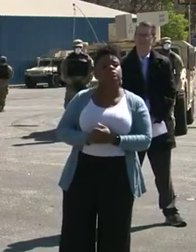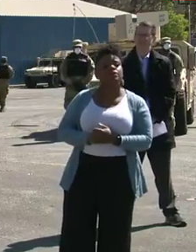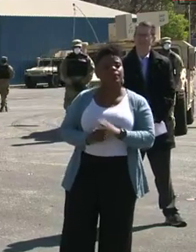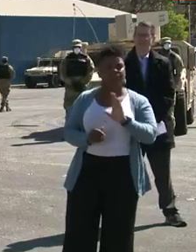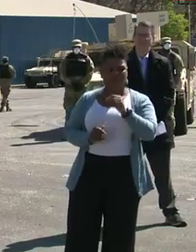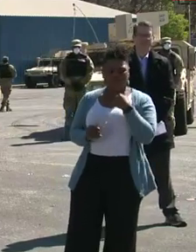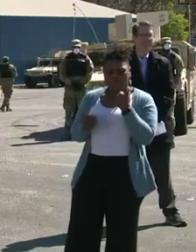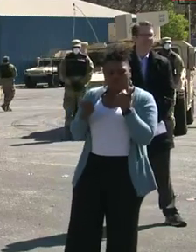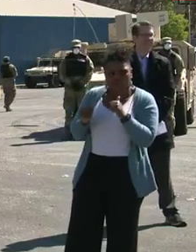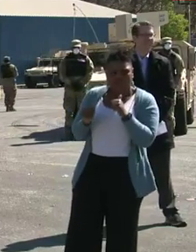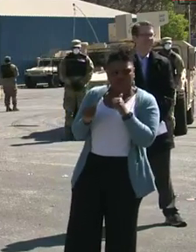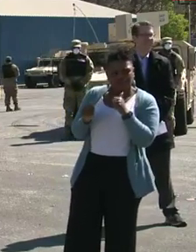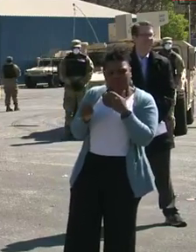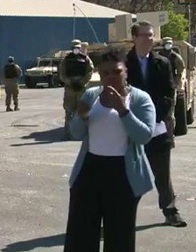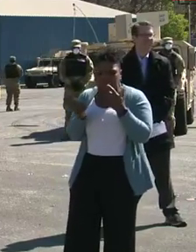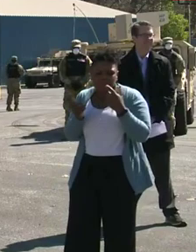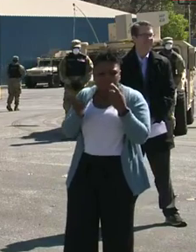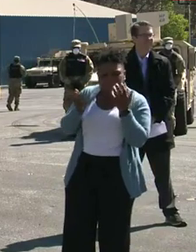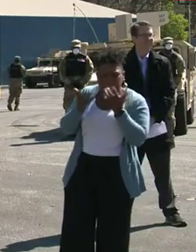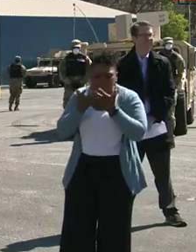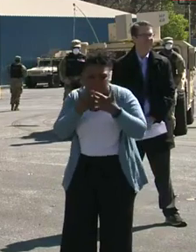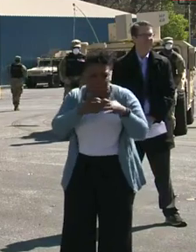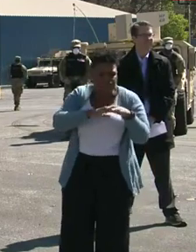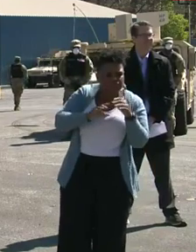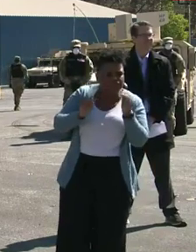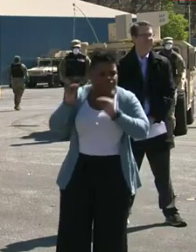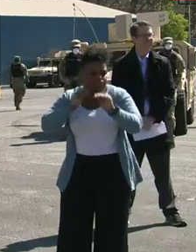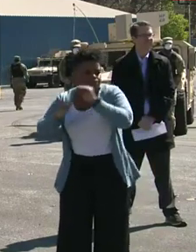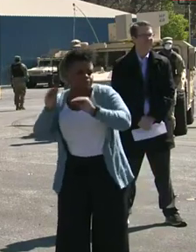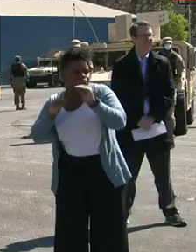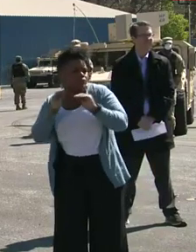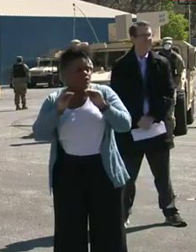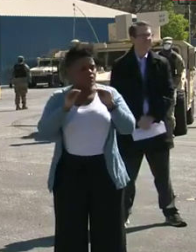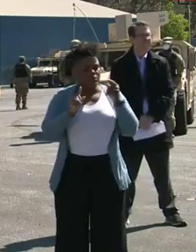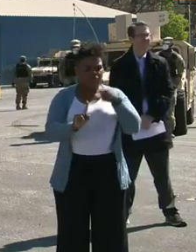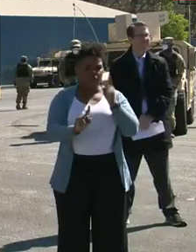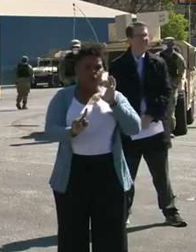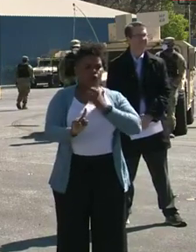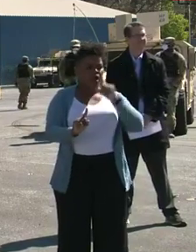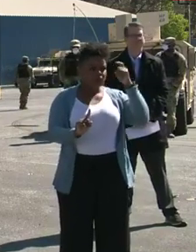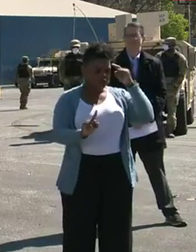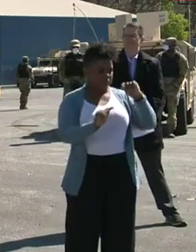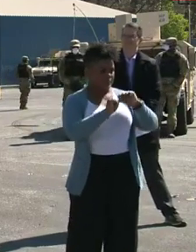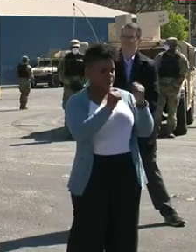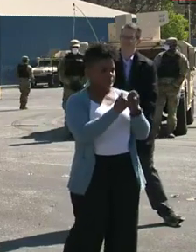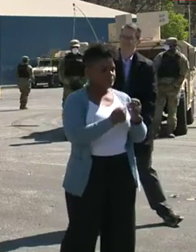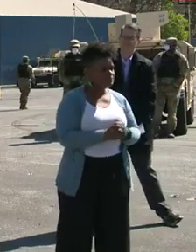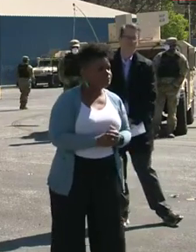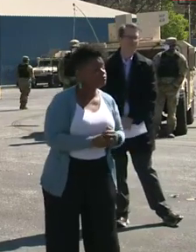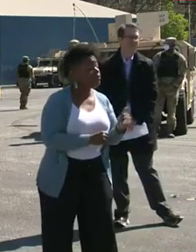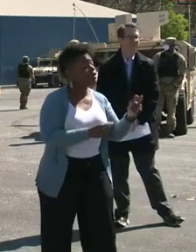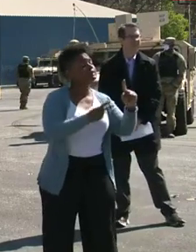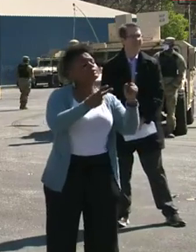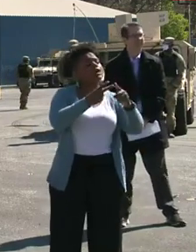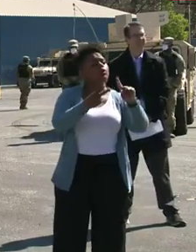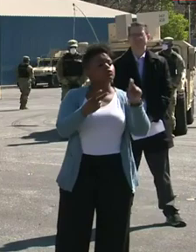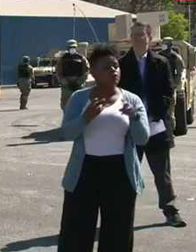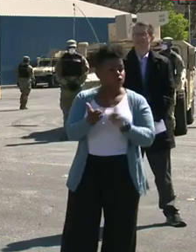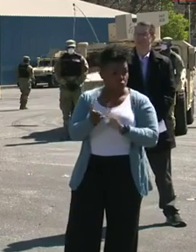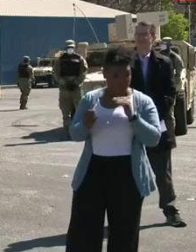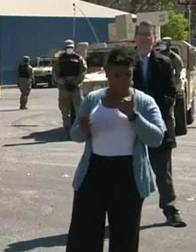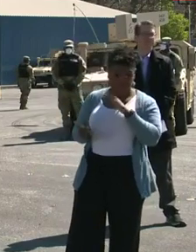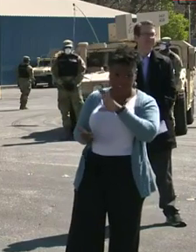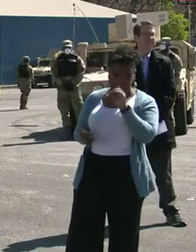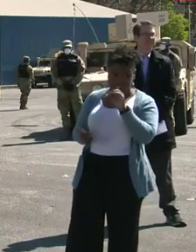our own, within the government. So the first contract will bring 50 more. The second one would. What's the first